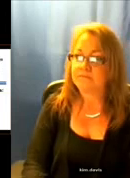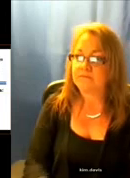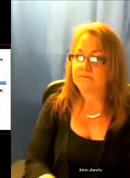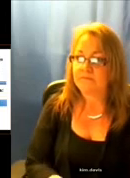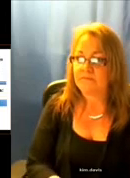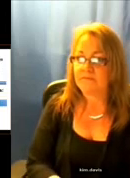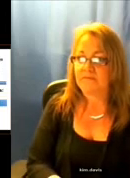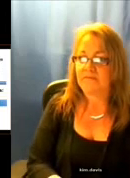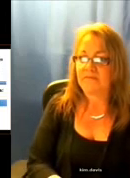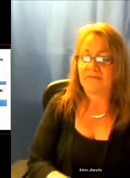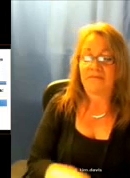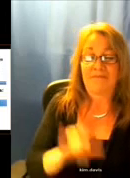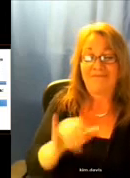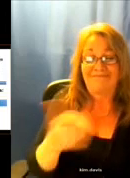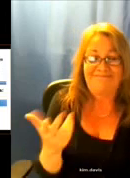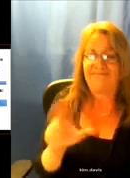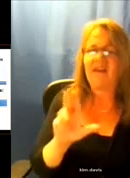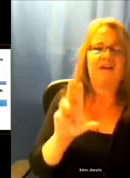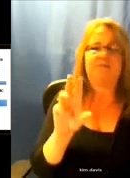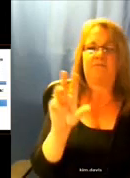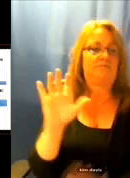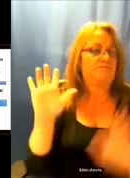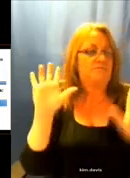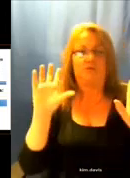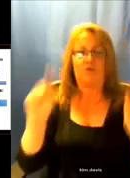For example,